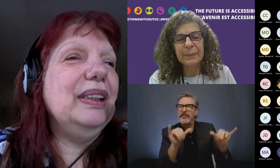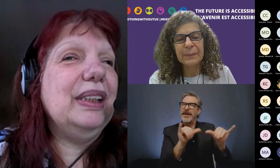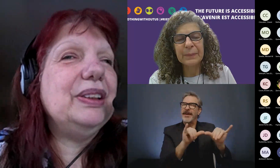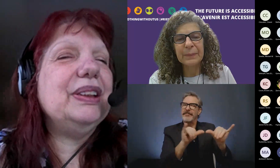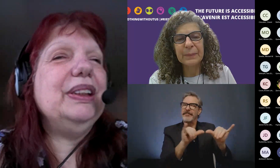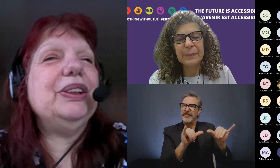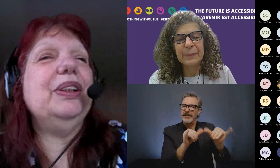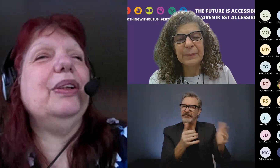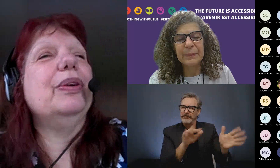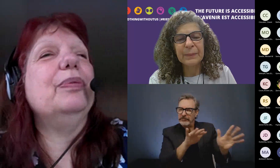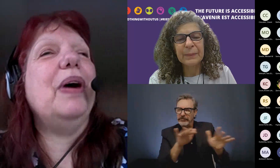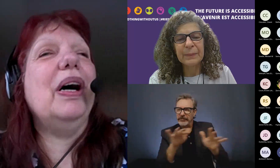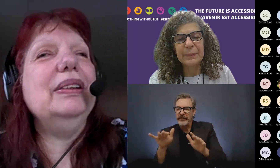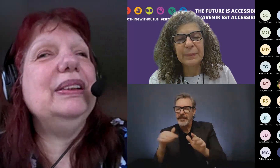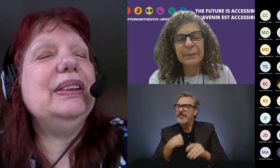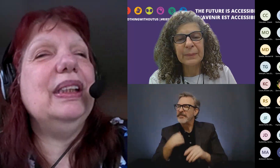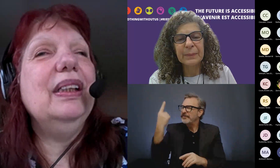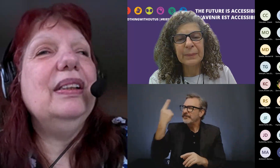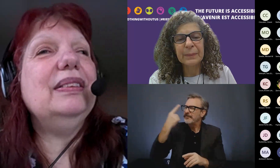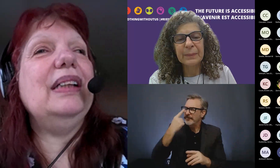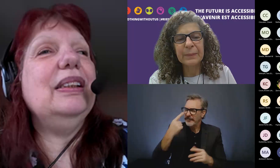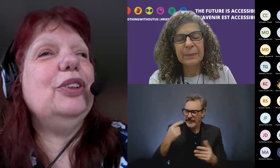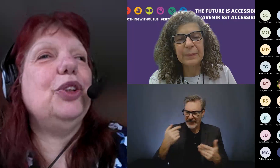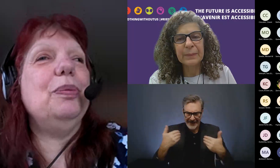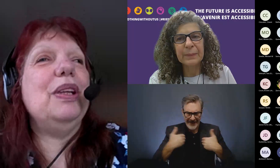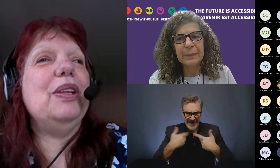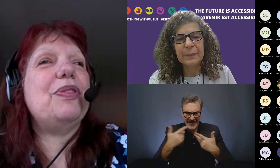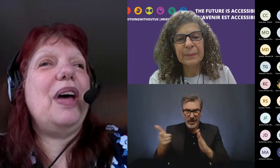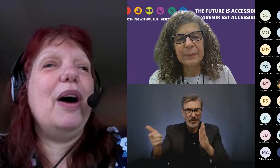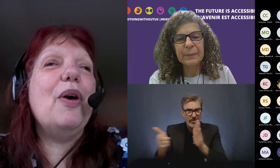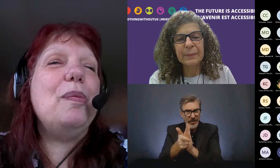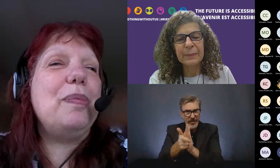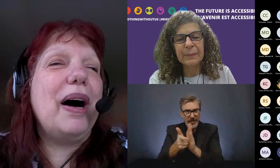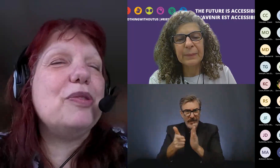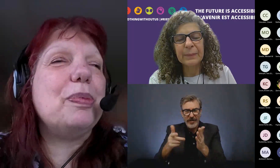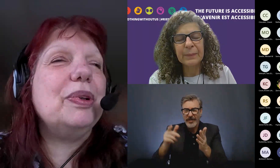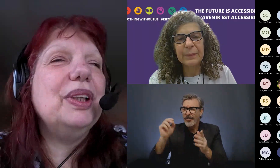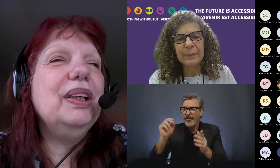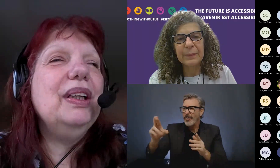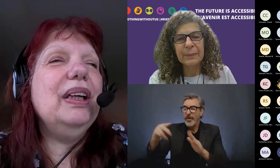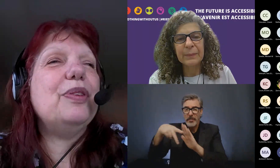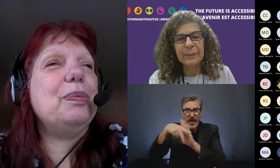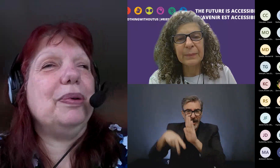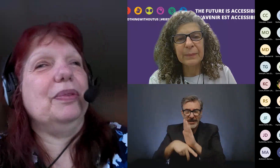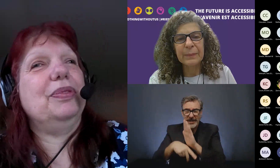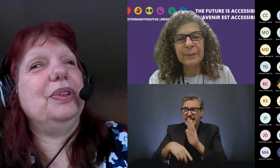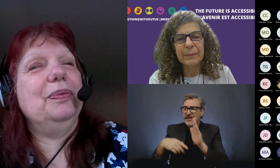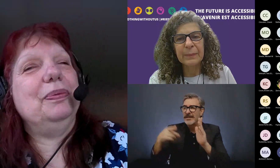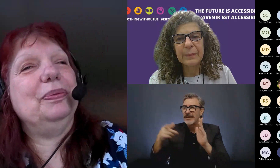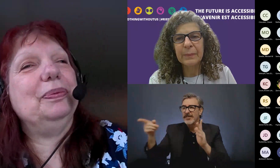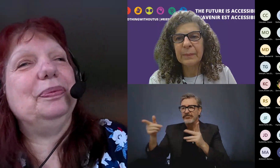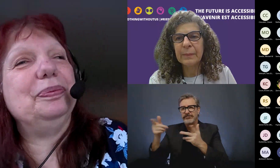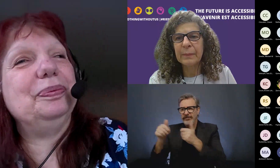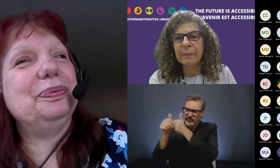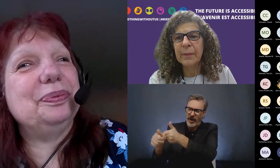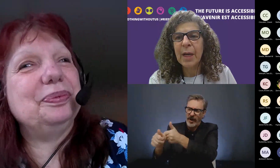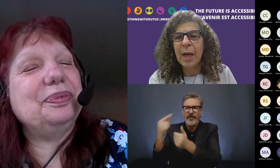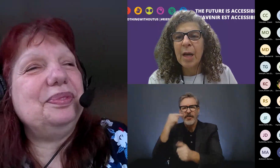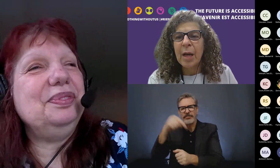is there any legislation or policy that determines how a passport is approved?